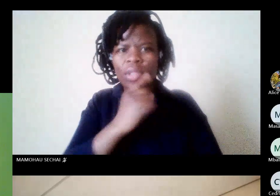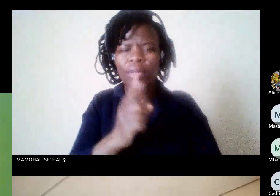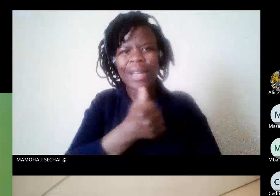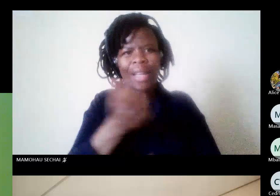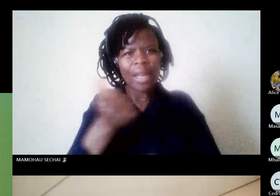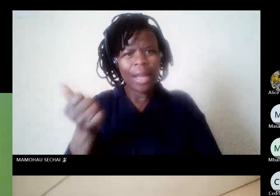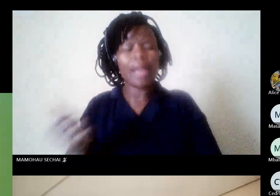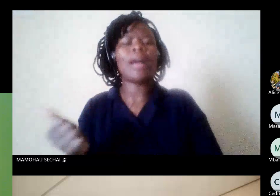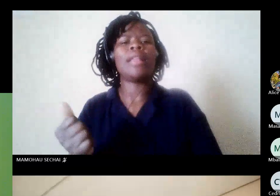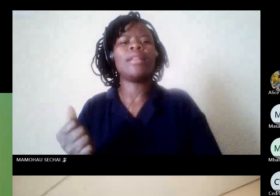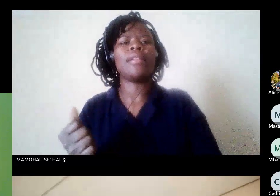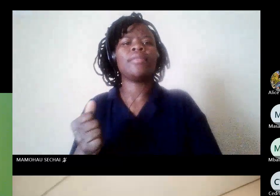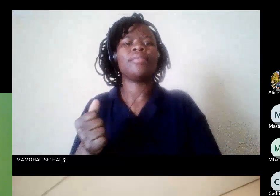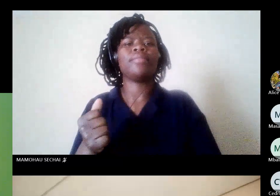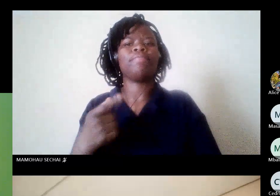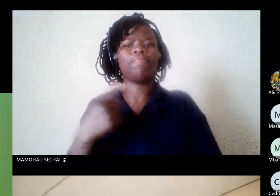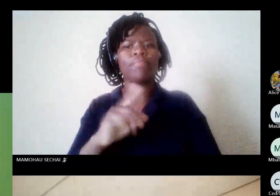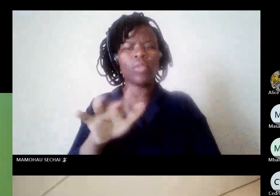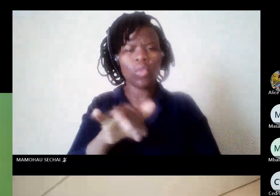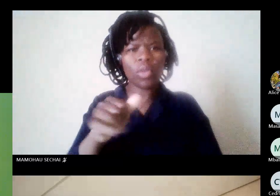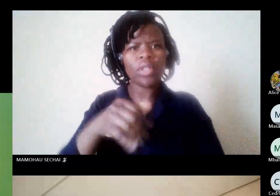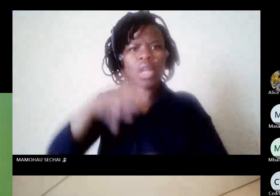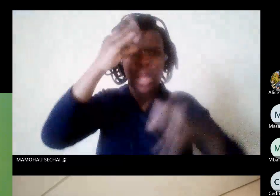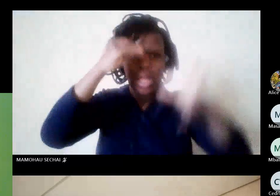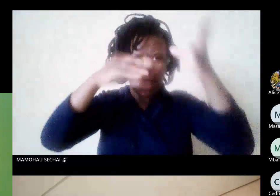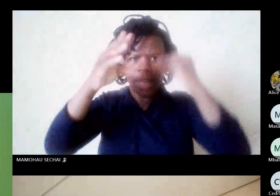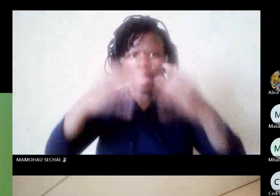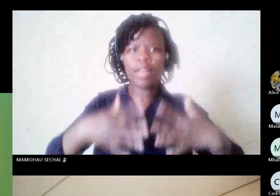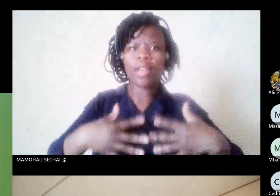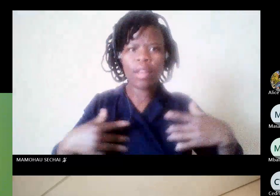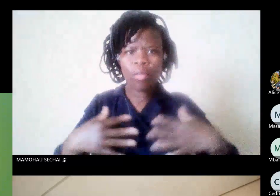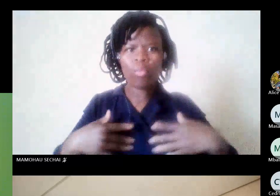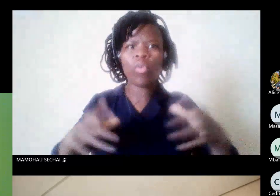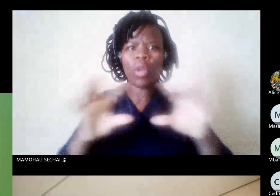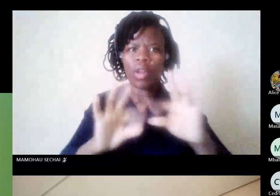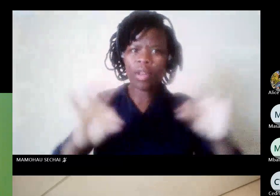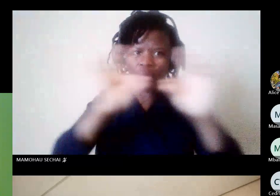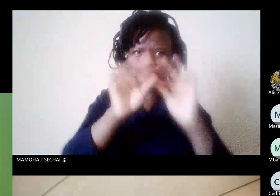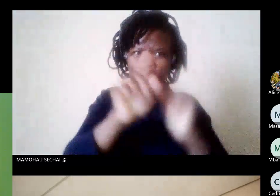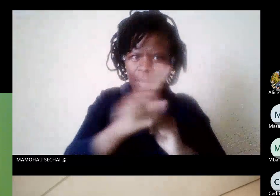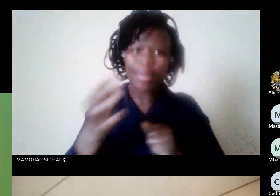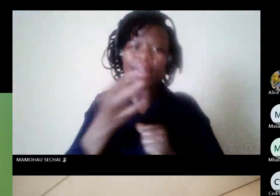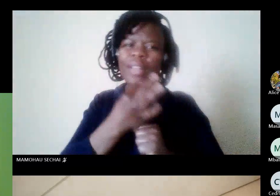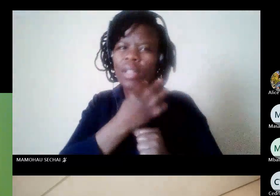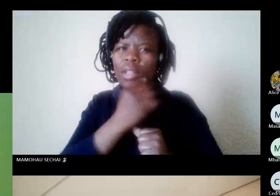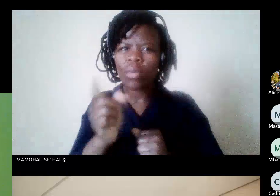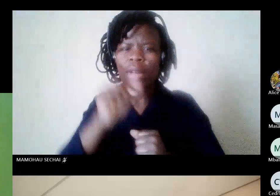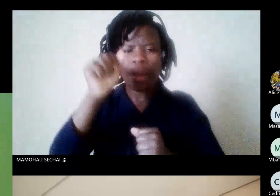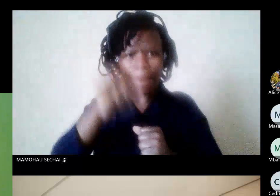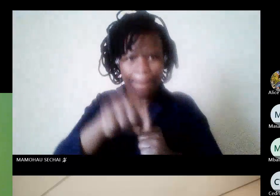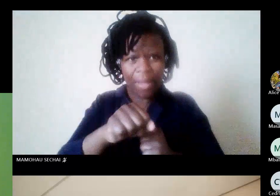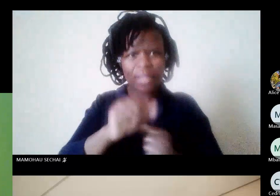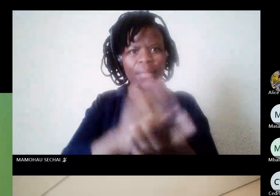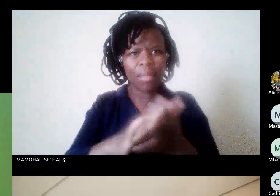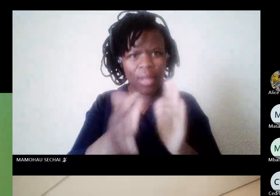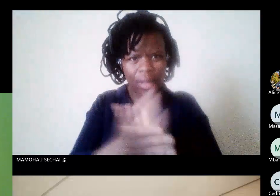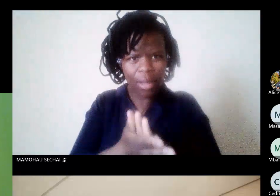about in terms of learning Braille are unimportant. No, but what they're saying is that we have to be educators